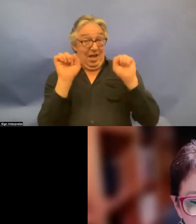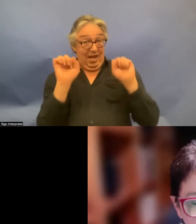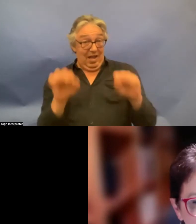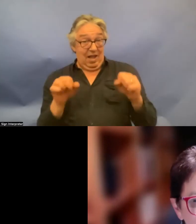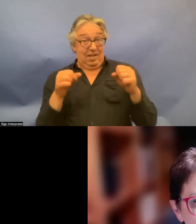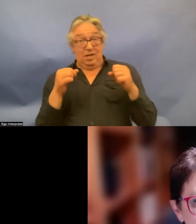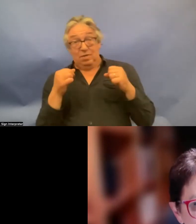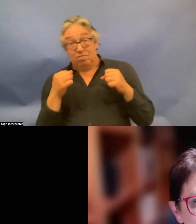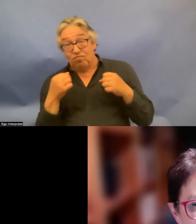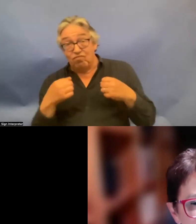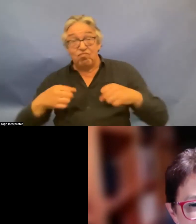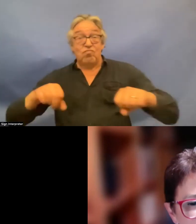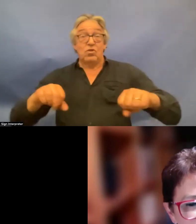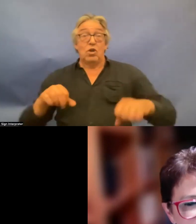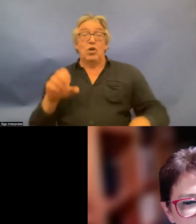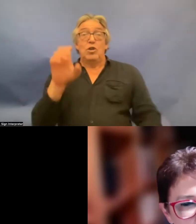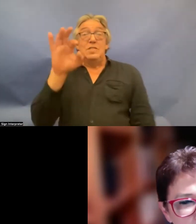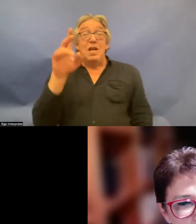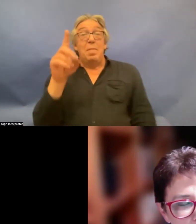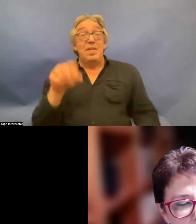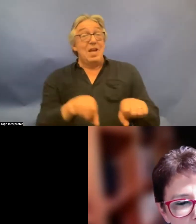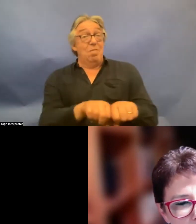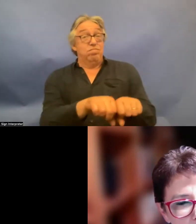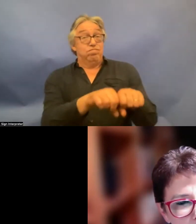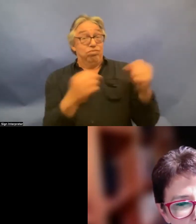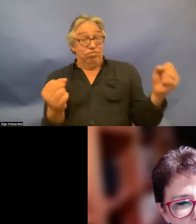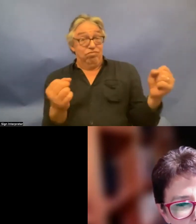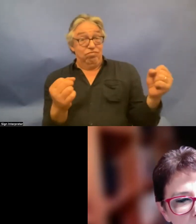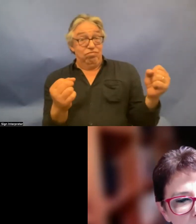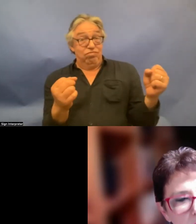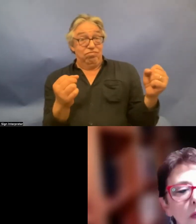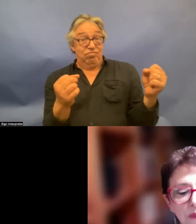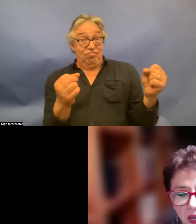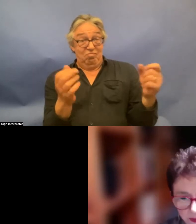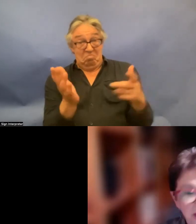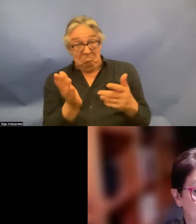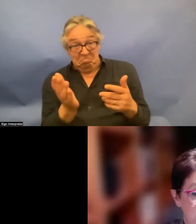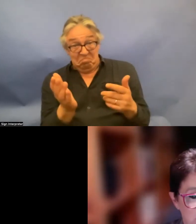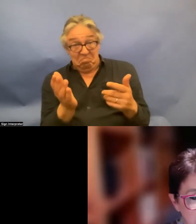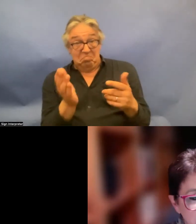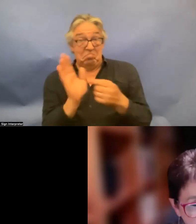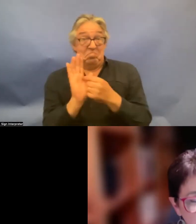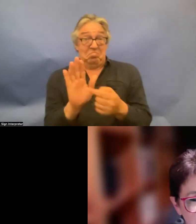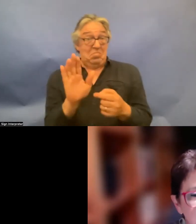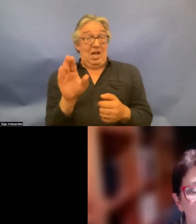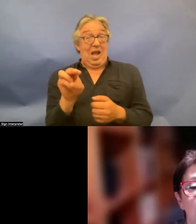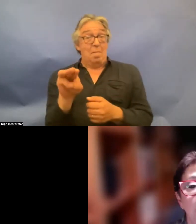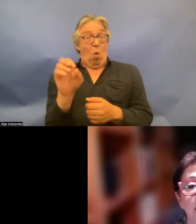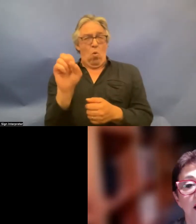the violations of the CRPD, like this Memorandum of Understanding? Yes, of